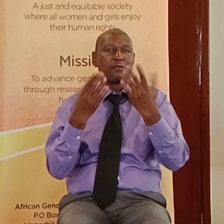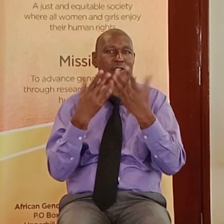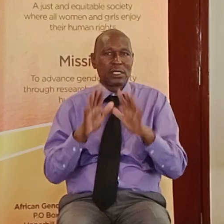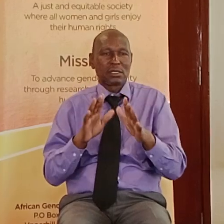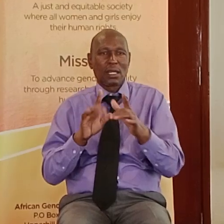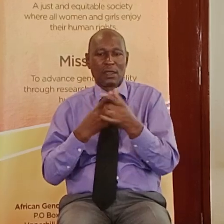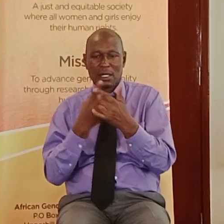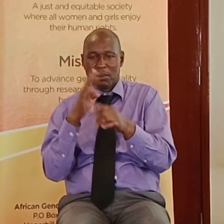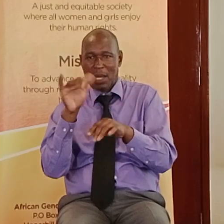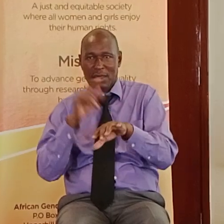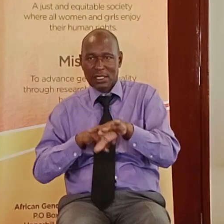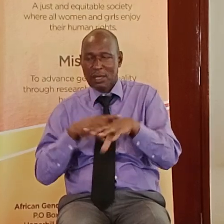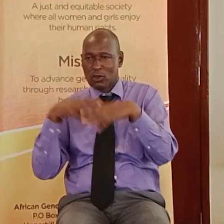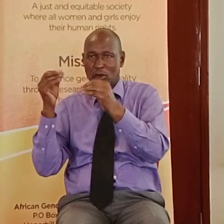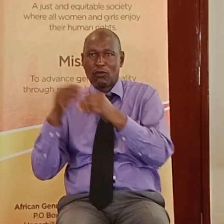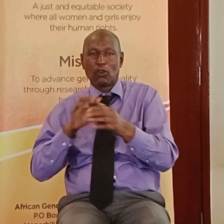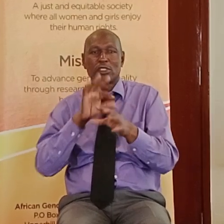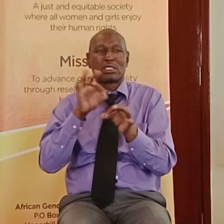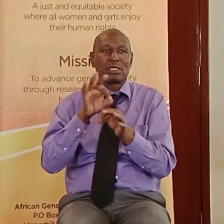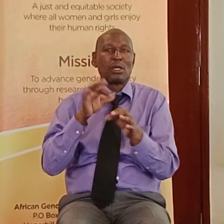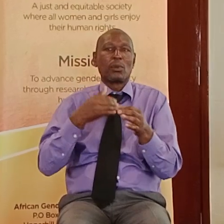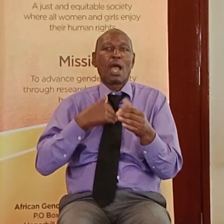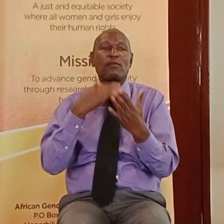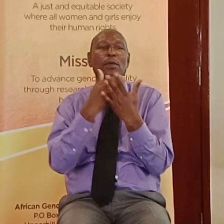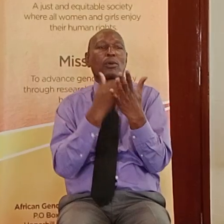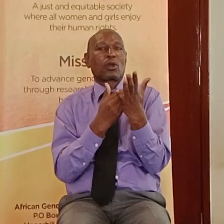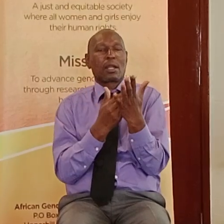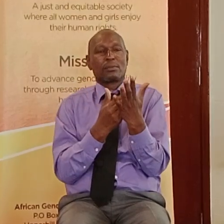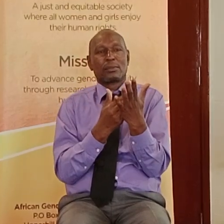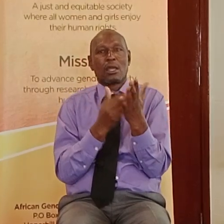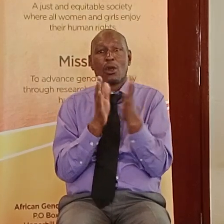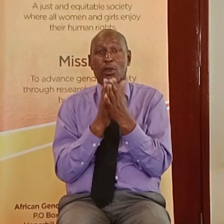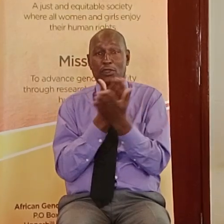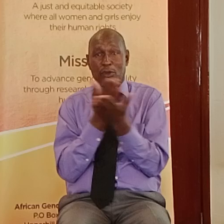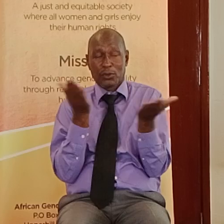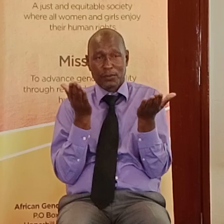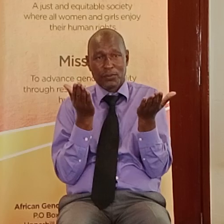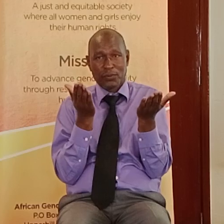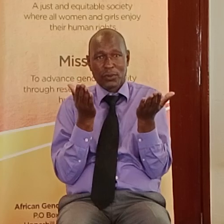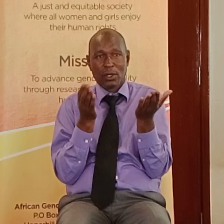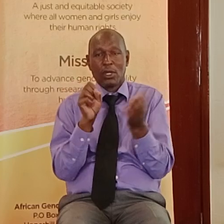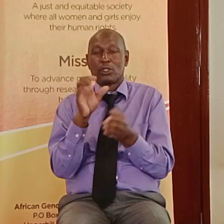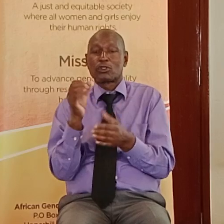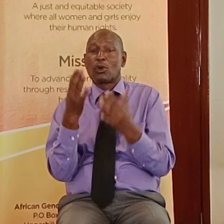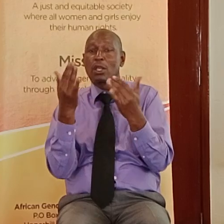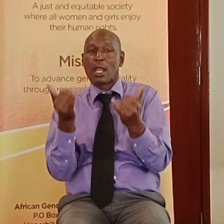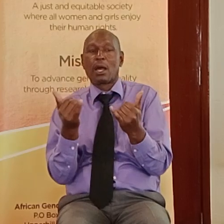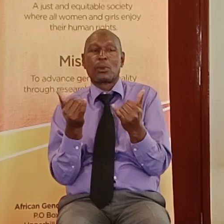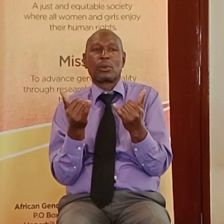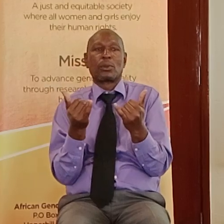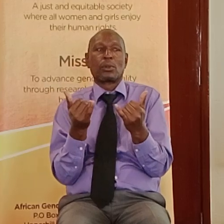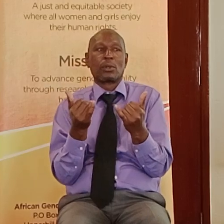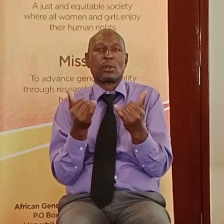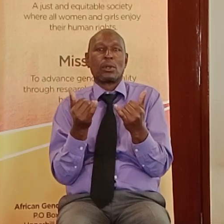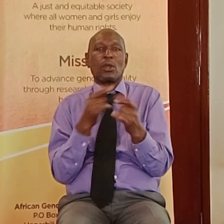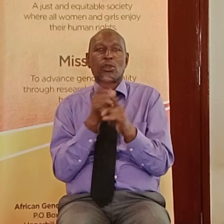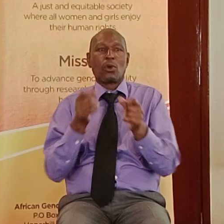14, you'll have the program with you. So at this point in time, you'll allow me